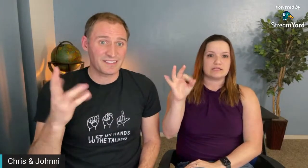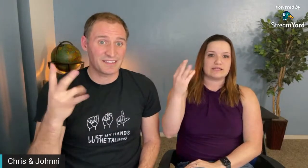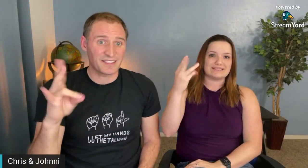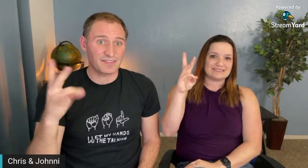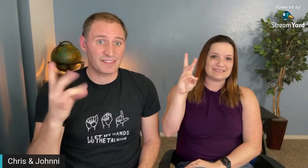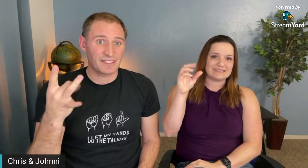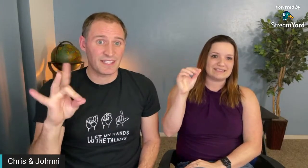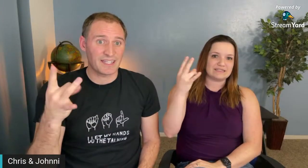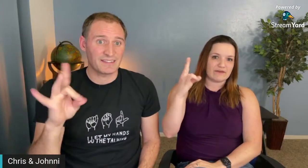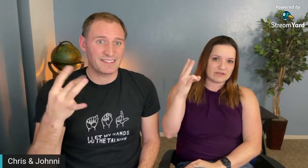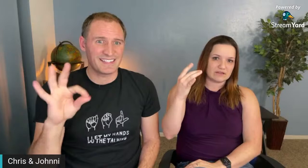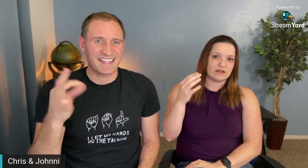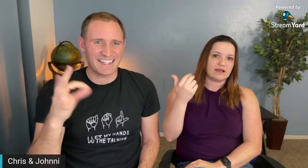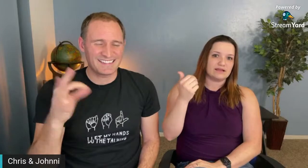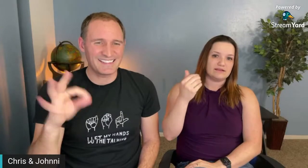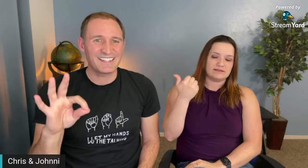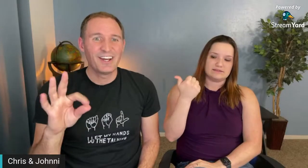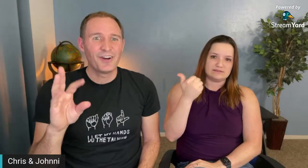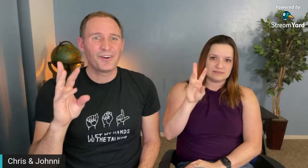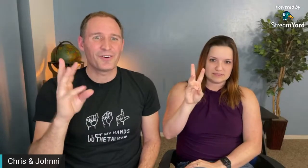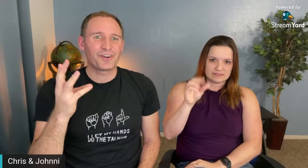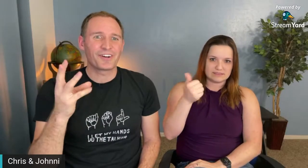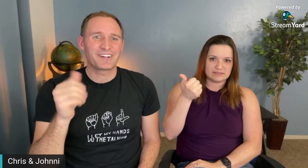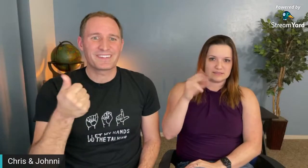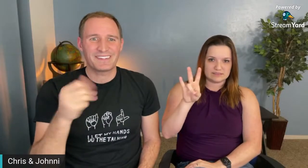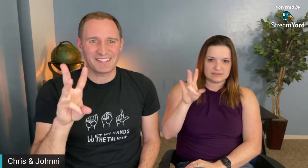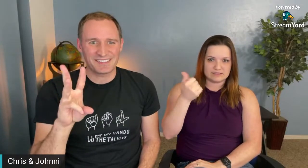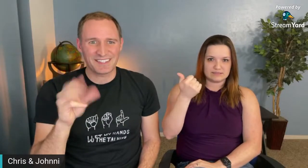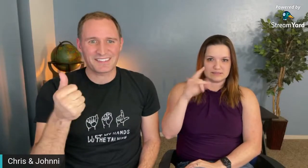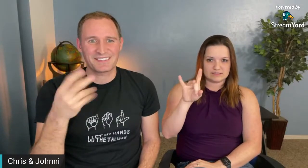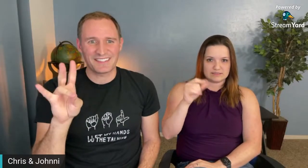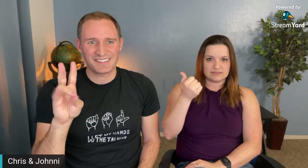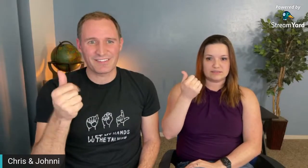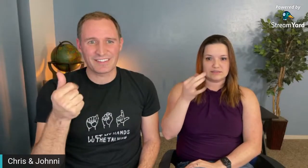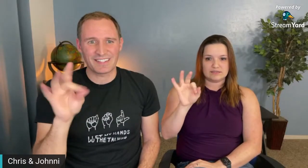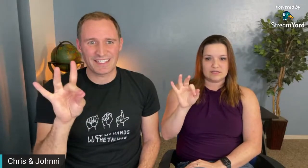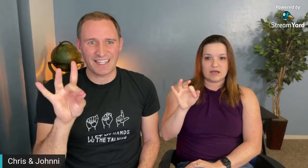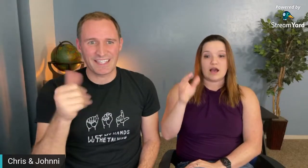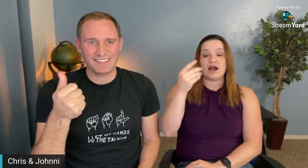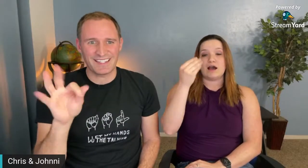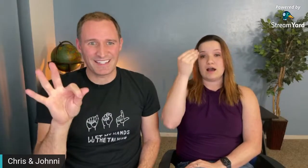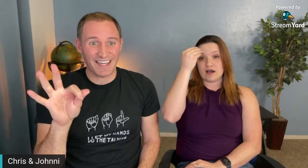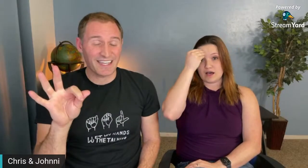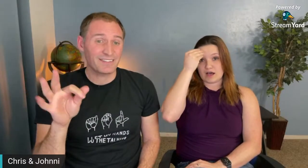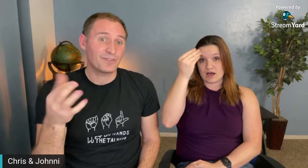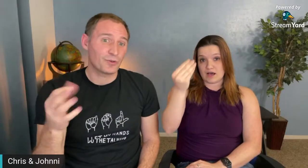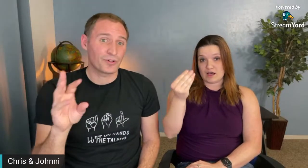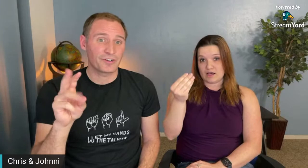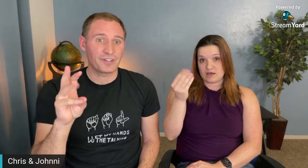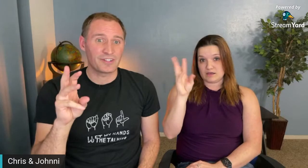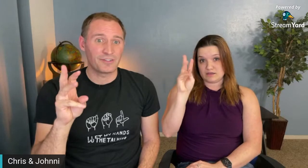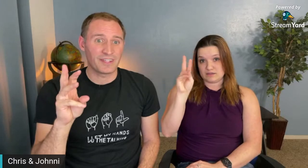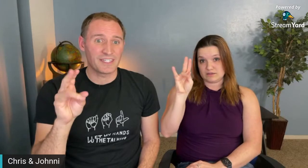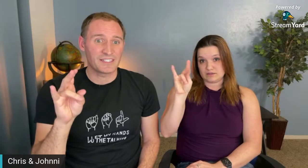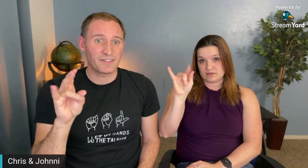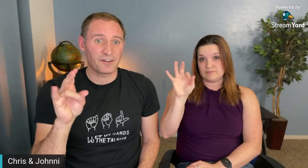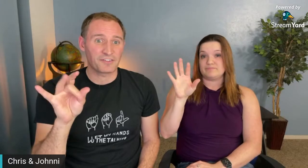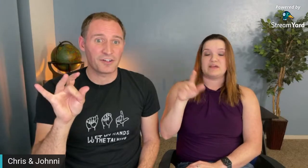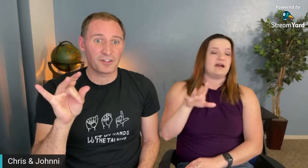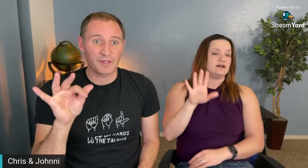16, 17, 18, 19, or 10-6, 10-7, 10-8, 10-9, or you can do the itchy fingers all the